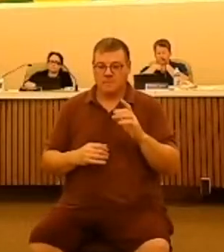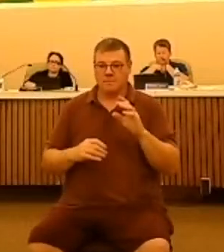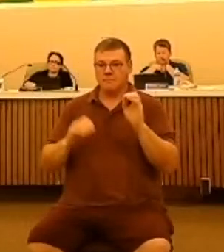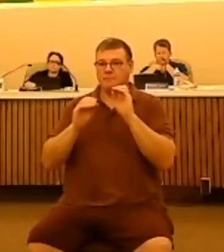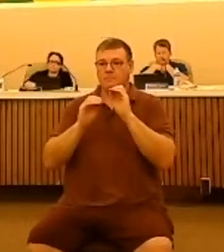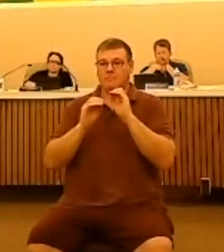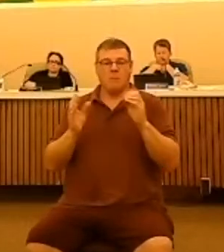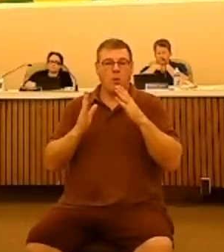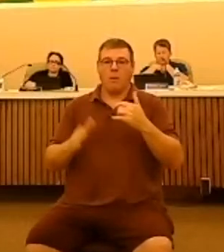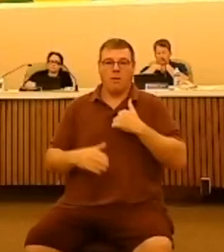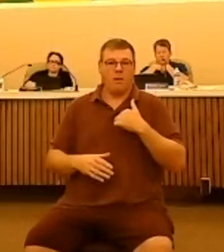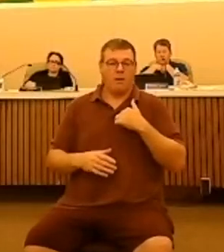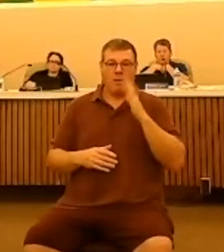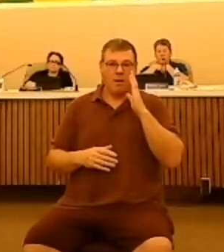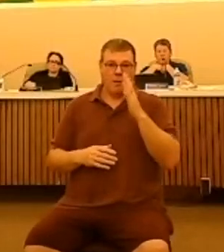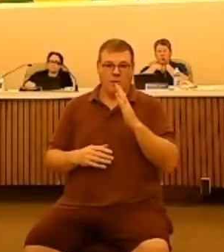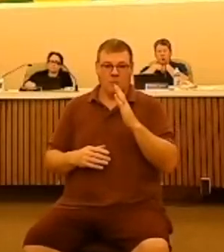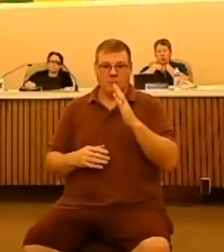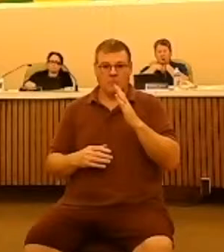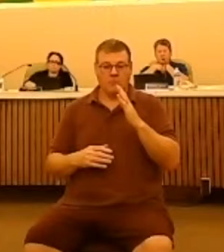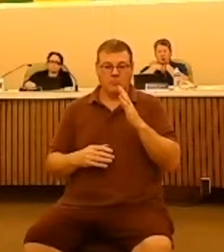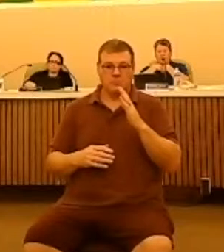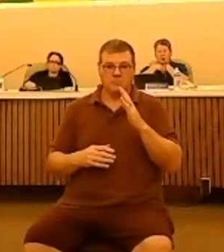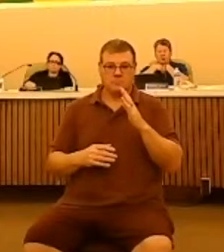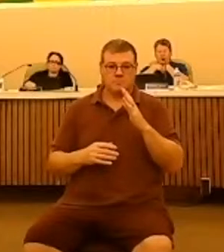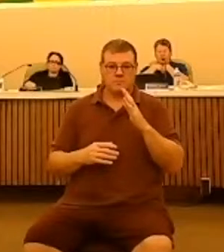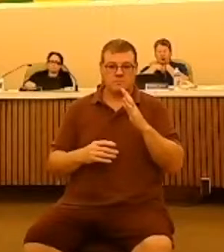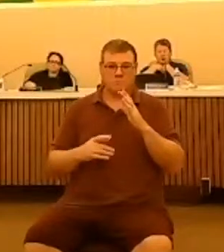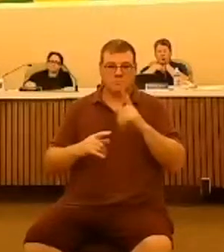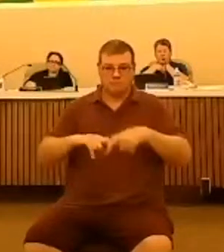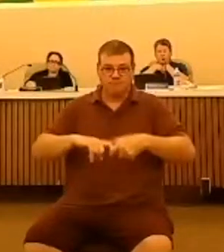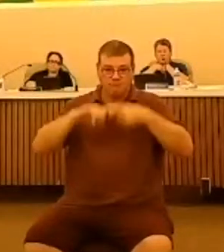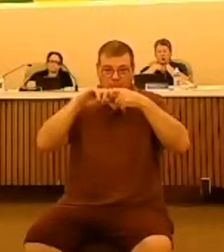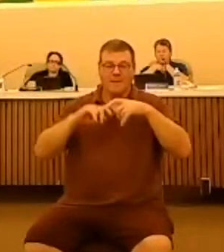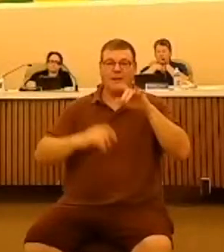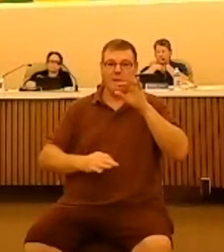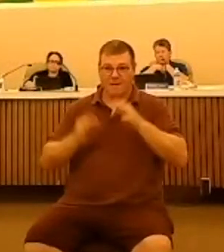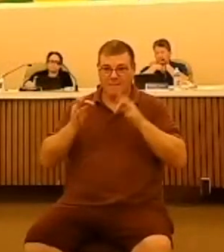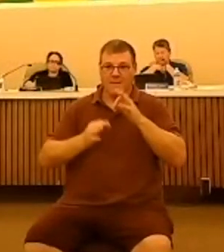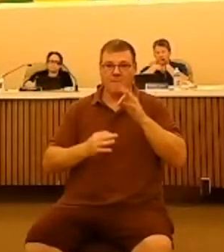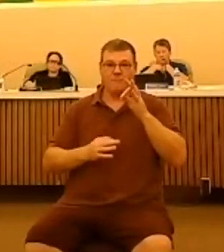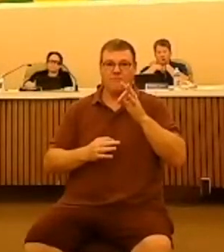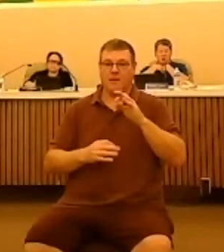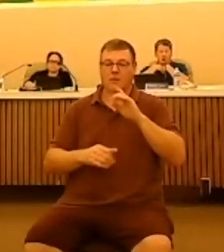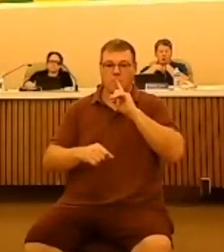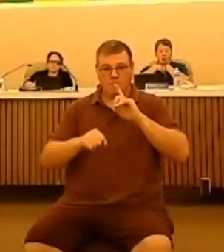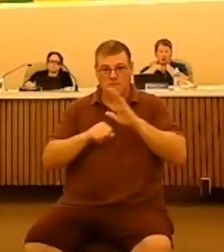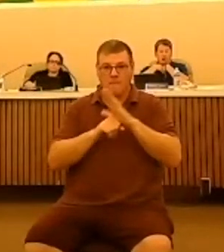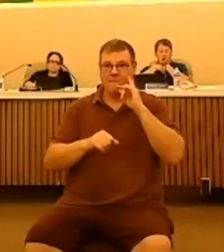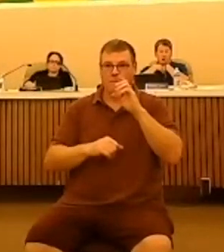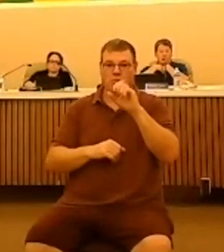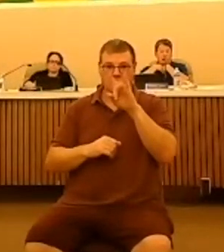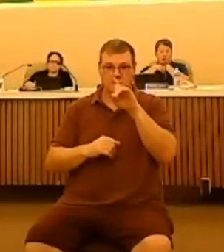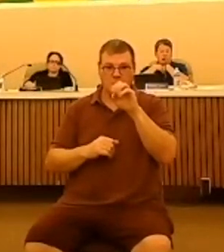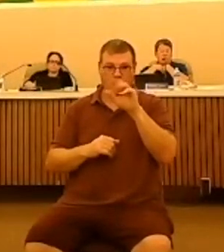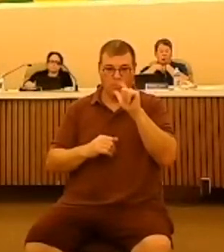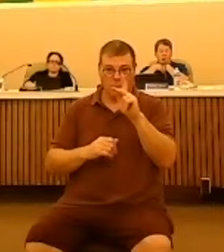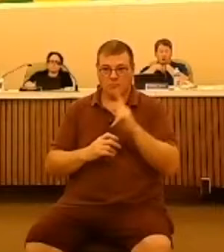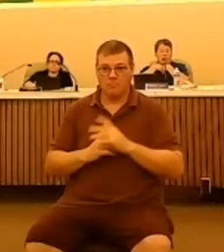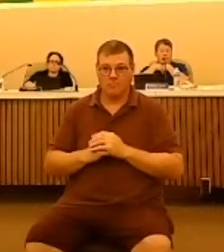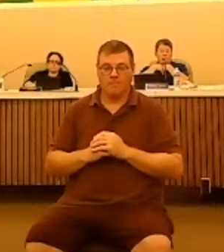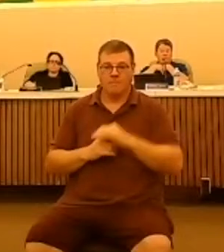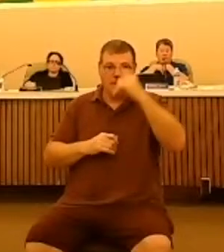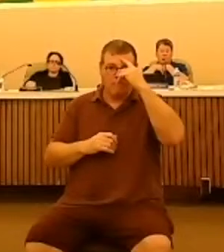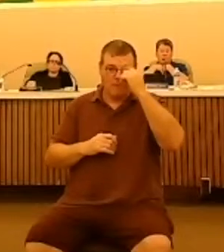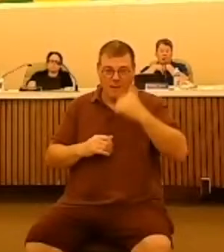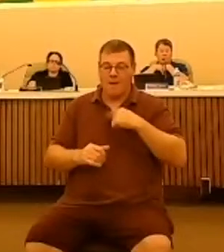in other words, I would issue a pause deck if there weren't the commitment for sidewalks on Nevins Road. Because